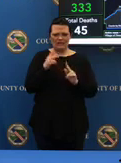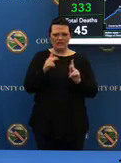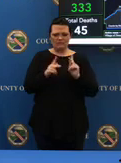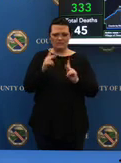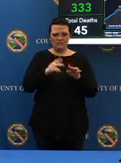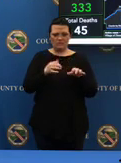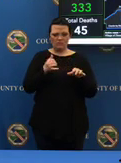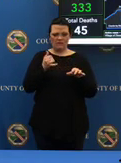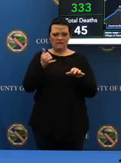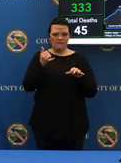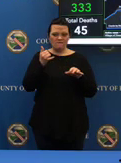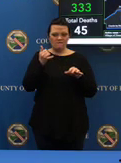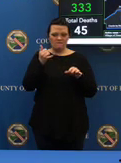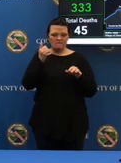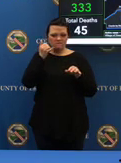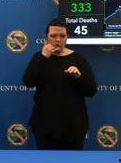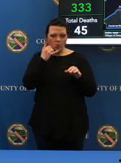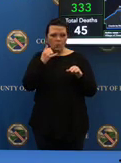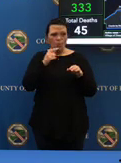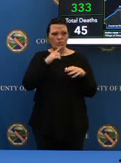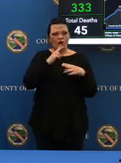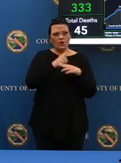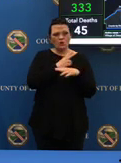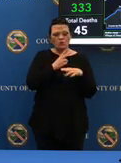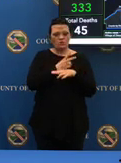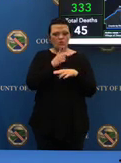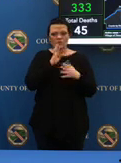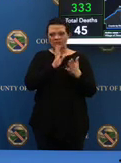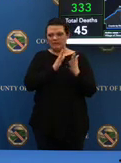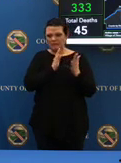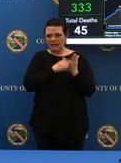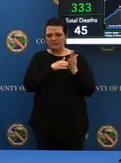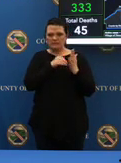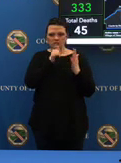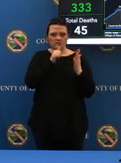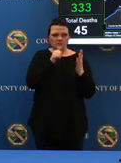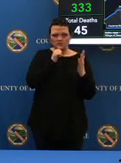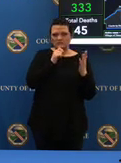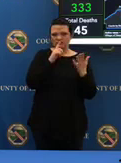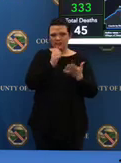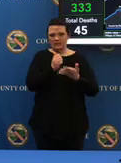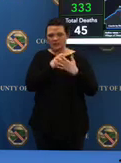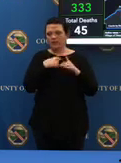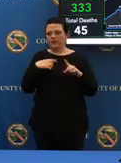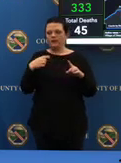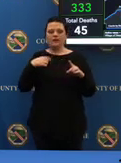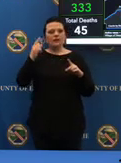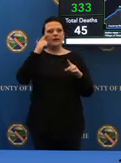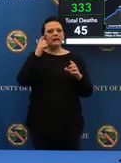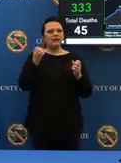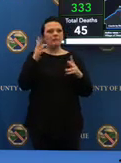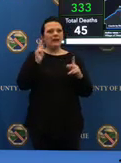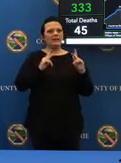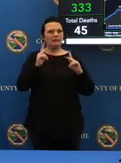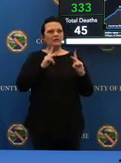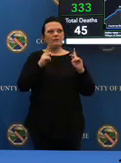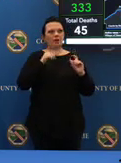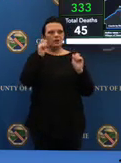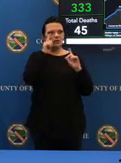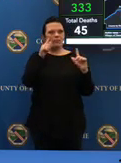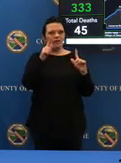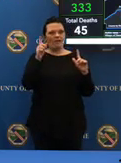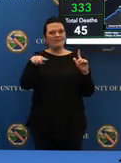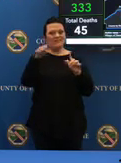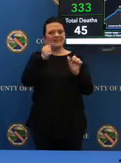for this are useful or an invasion, or like, are they helping us? I think a lot of people are surprised to find out that they can track